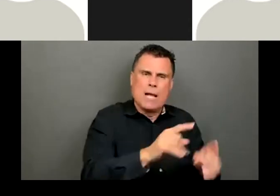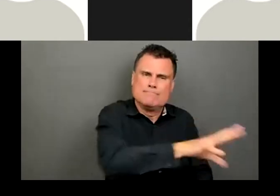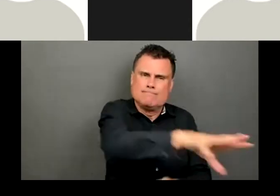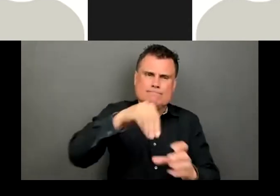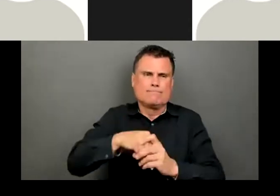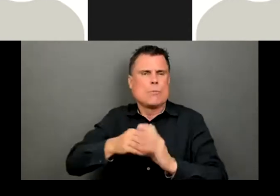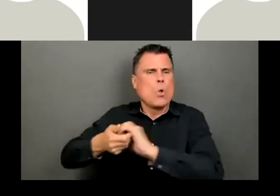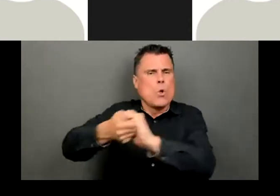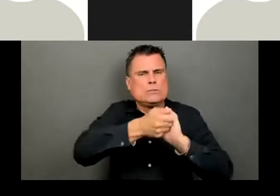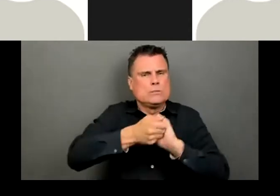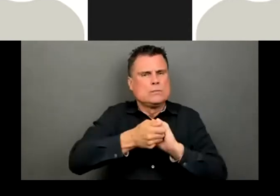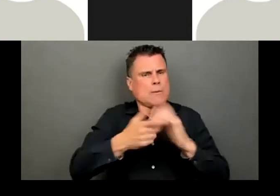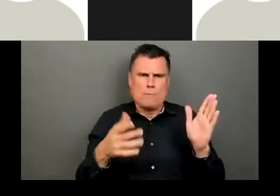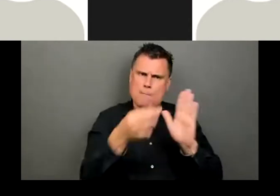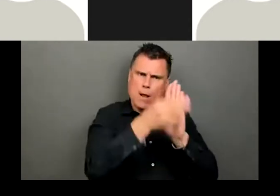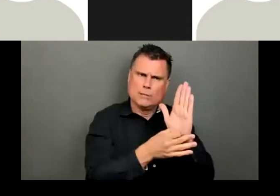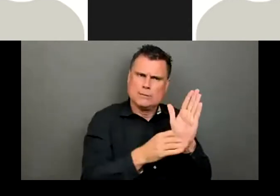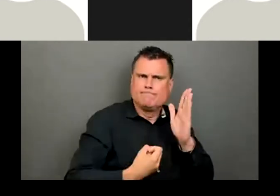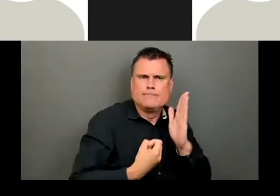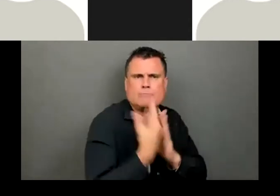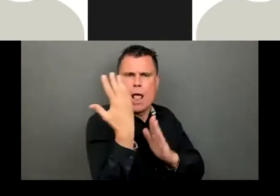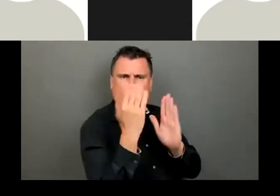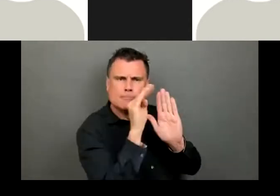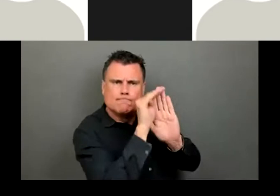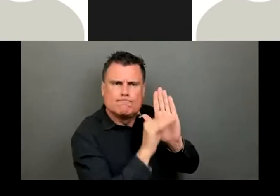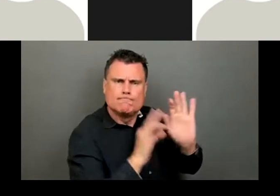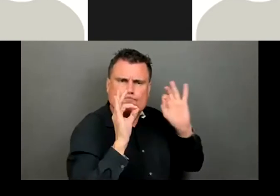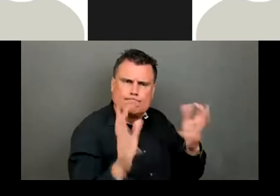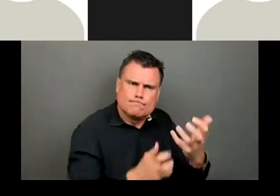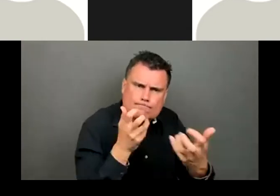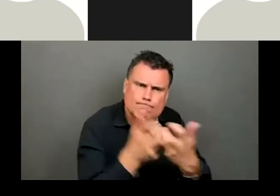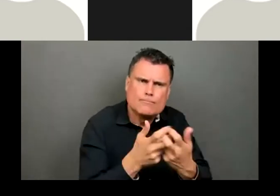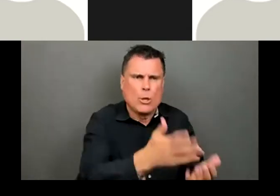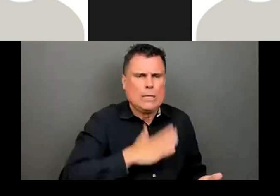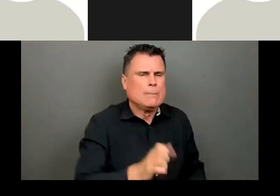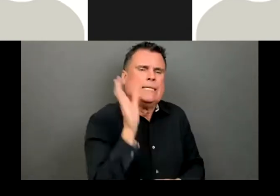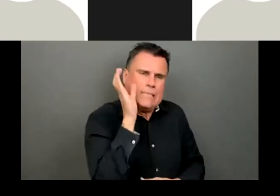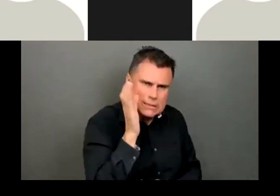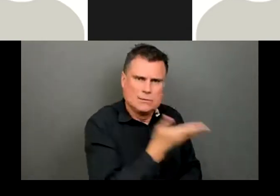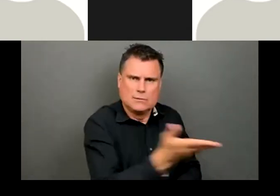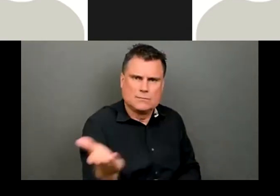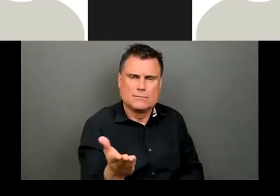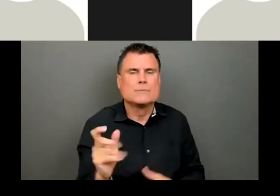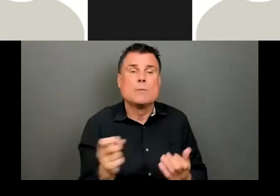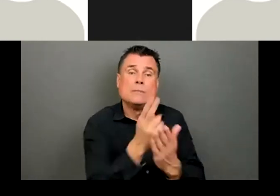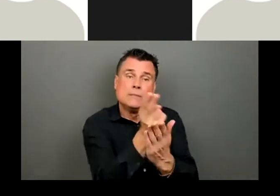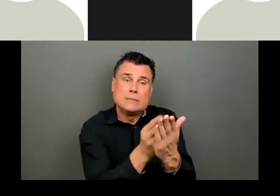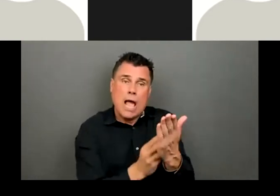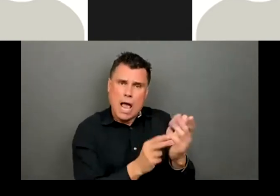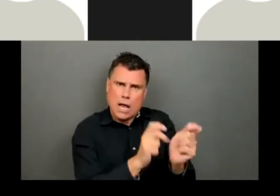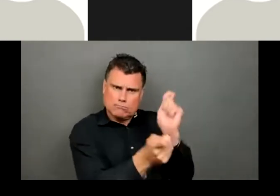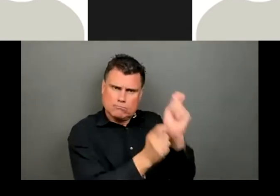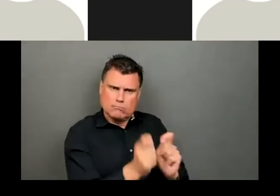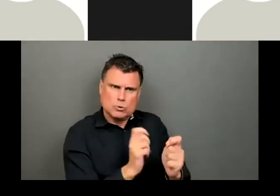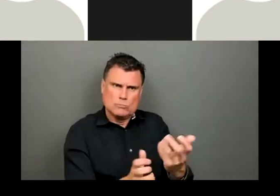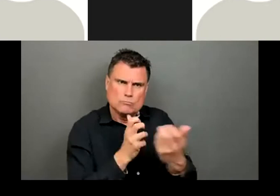entail. At the same time, in terms of design, the development of the technology and the early warning systems that is made